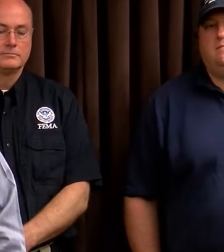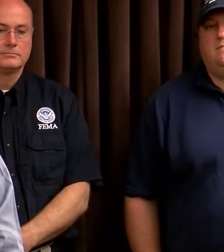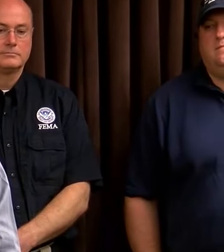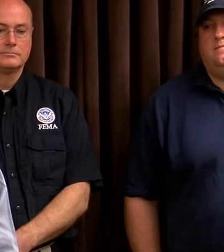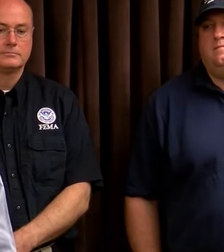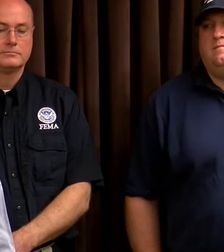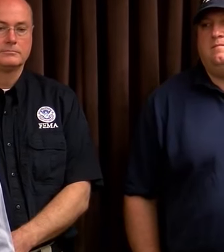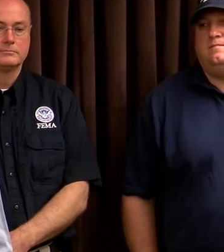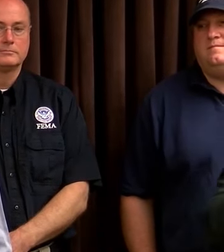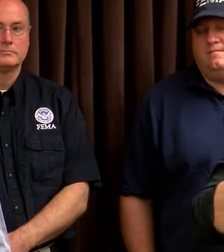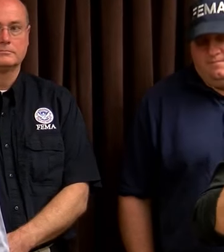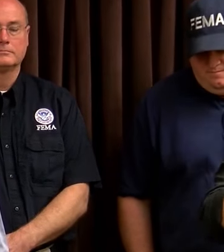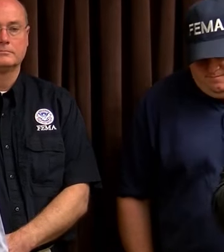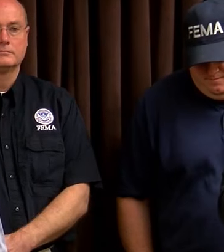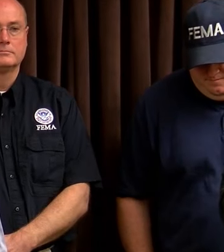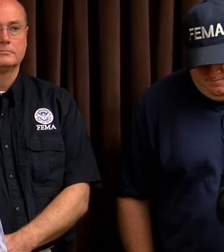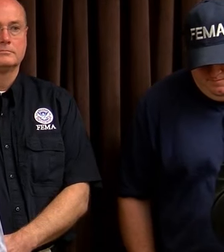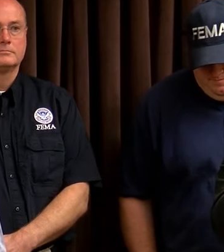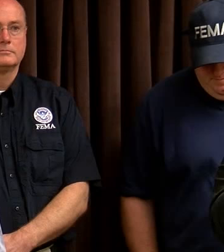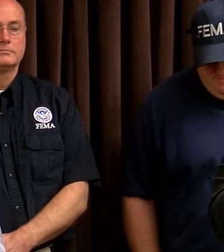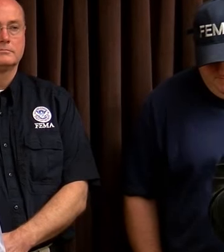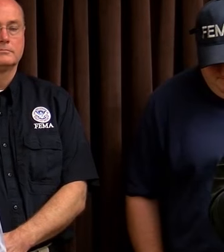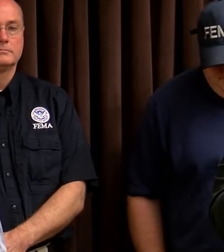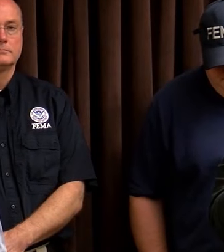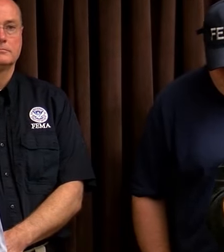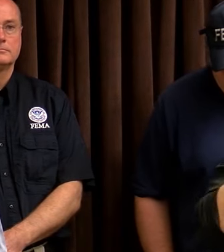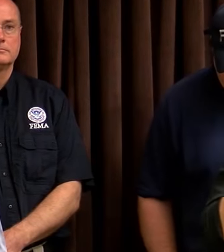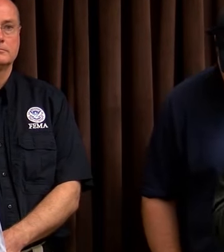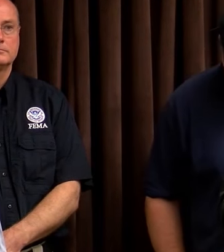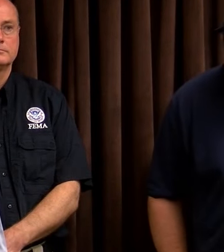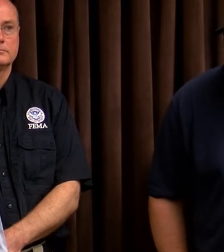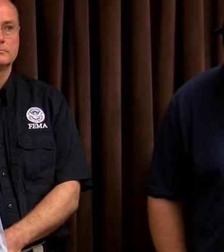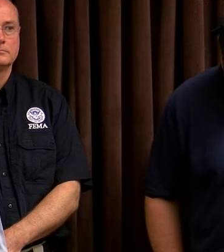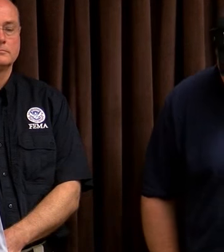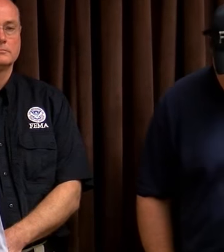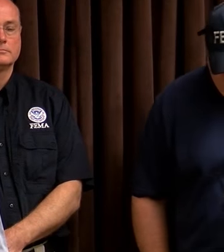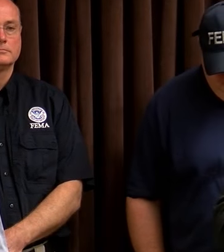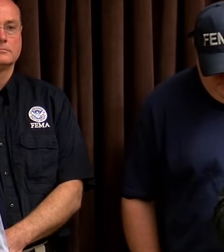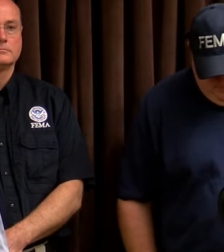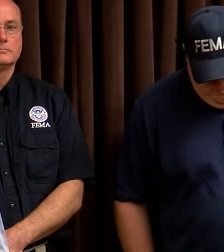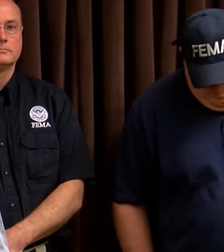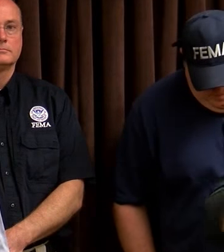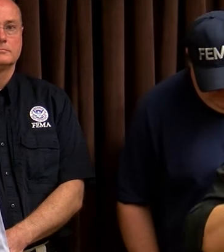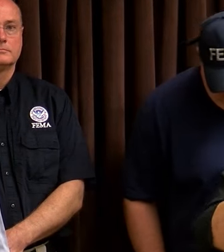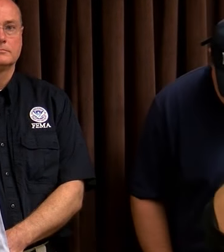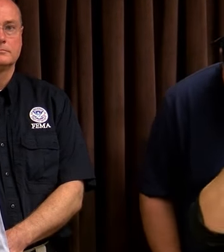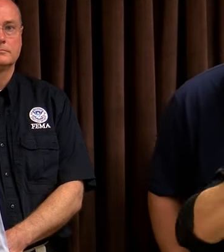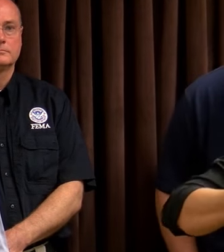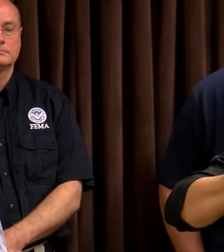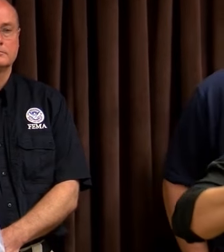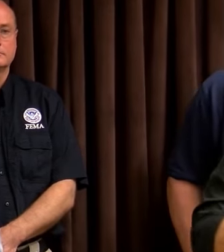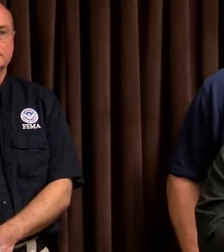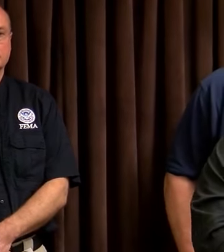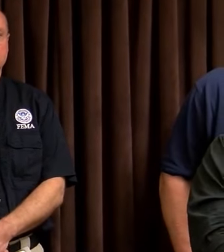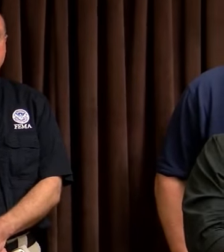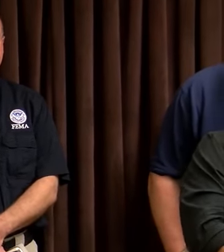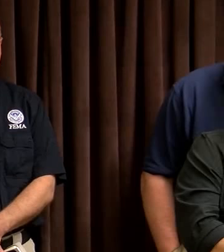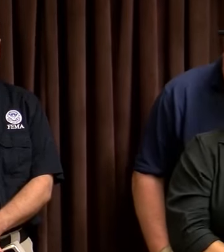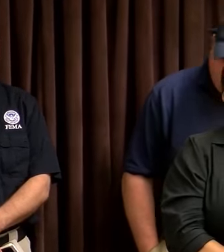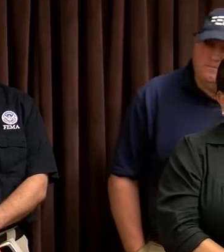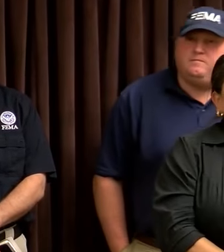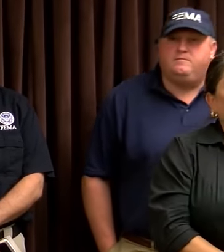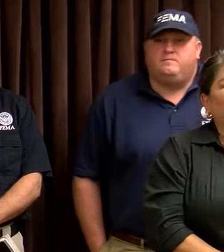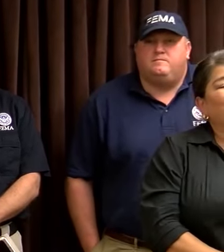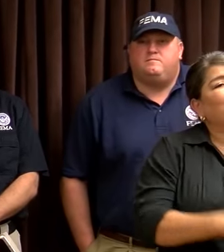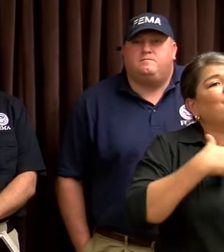Good morning. My name is Cliff Etzen. I'm Calaveras County Board of Supervisors Chair. And